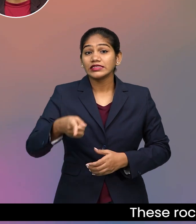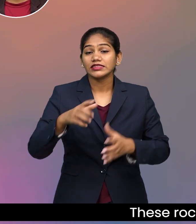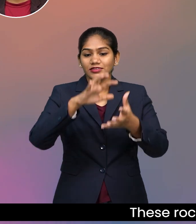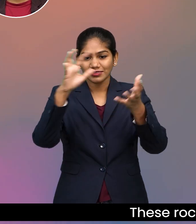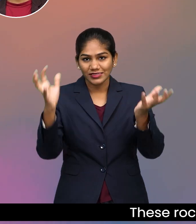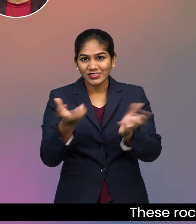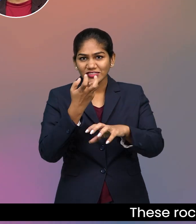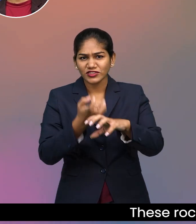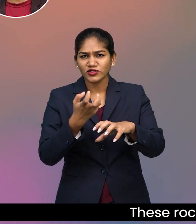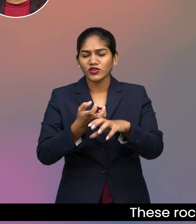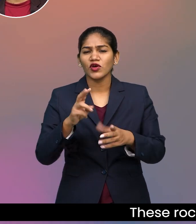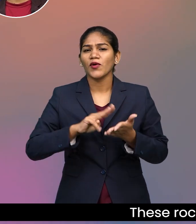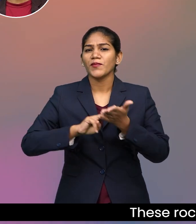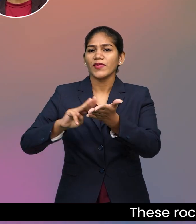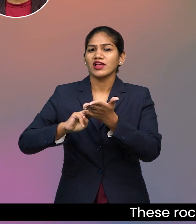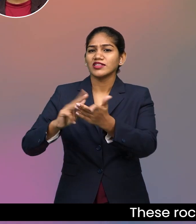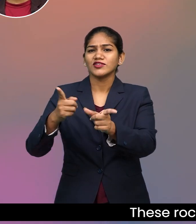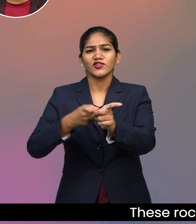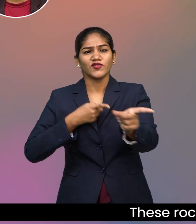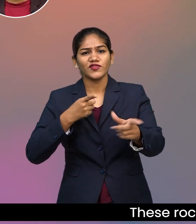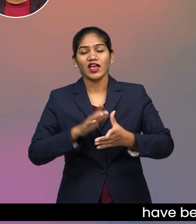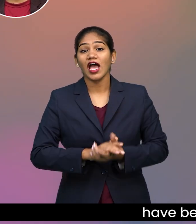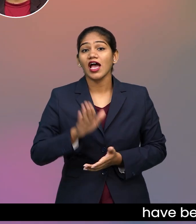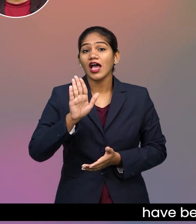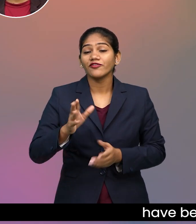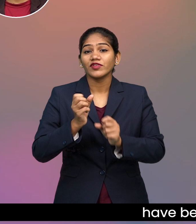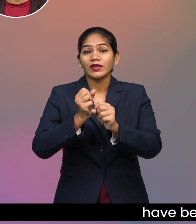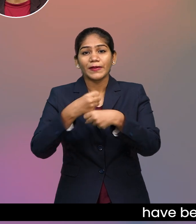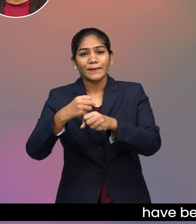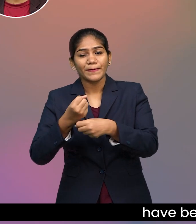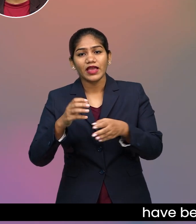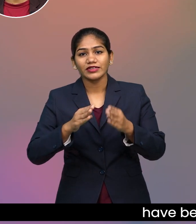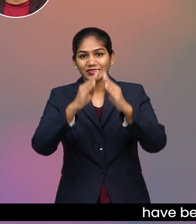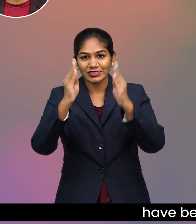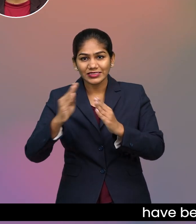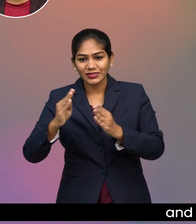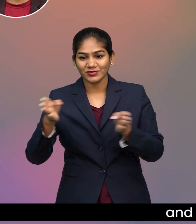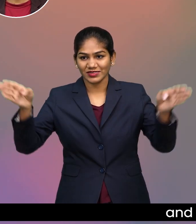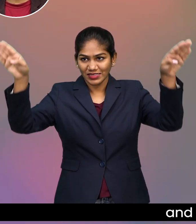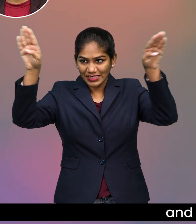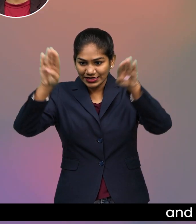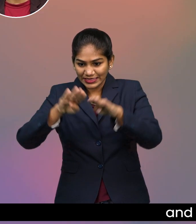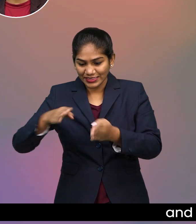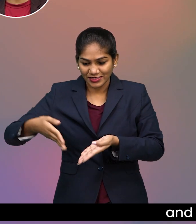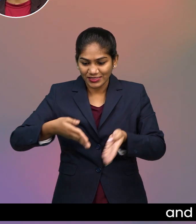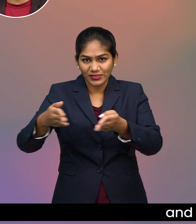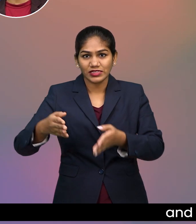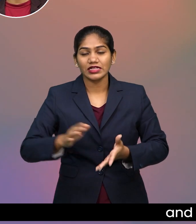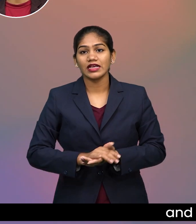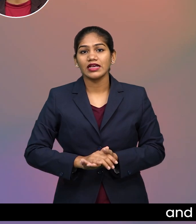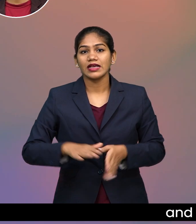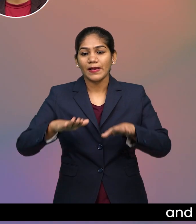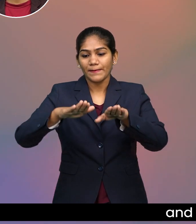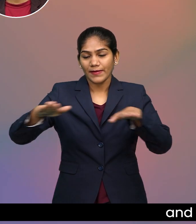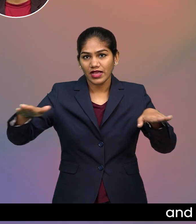These rocks, over millions of years, have been shaped into valleys and plains of loose